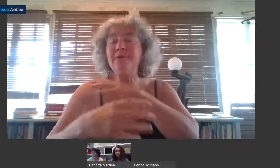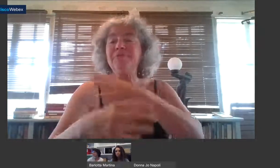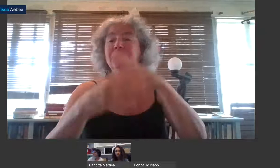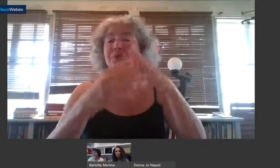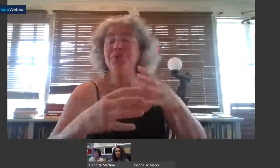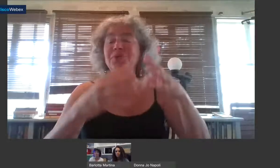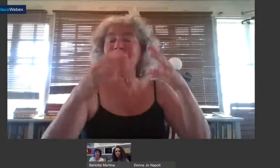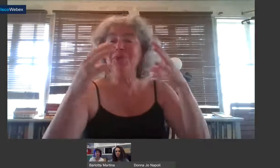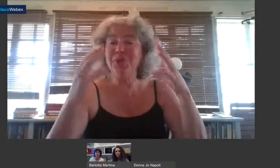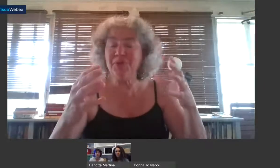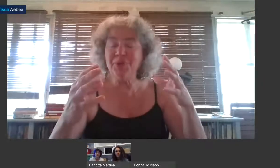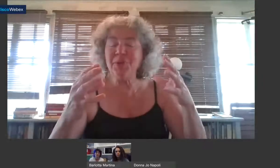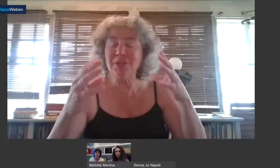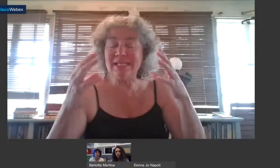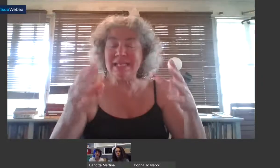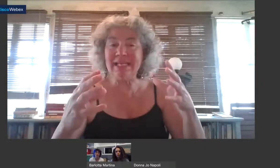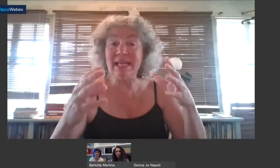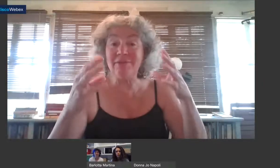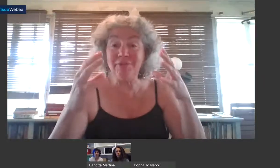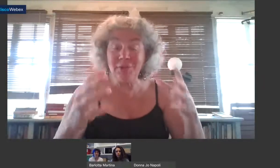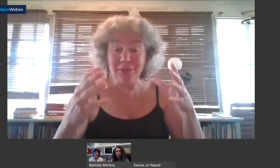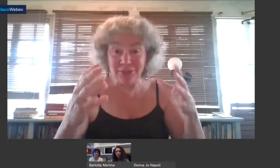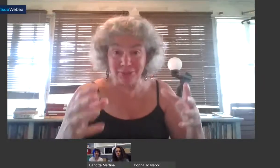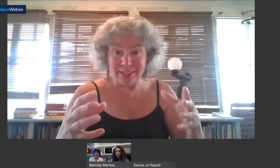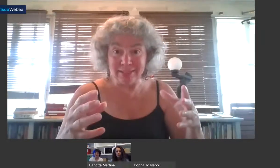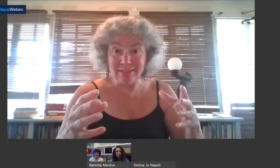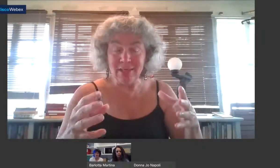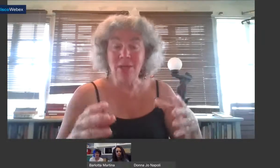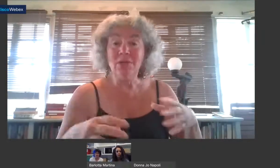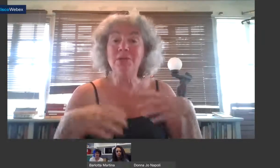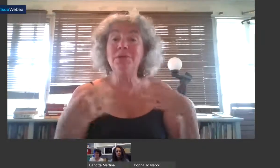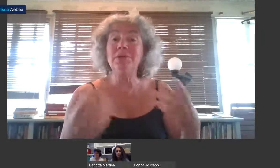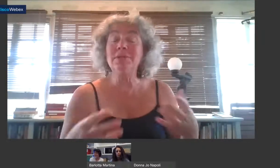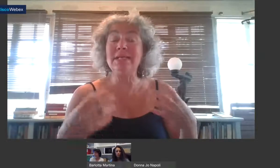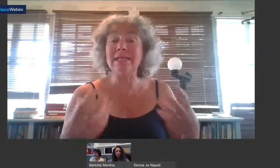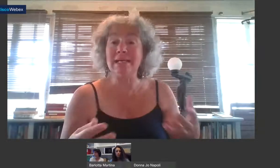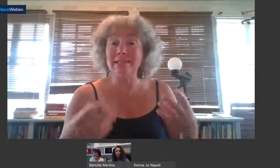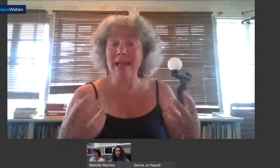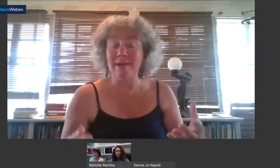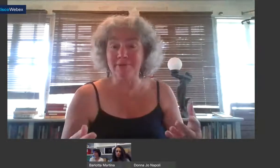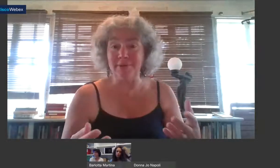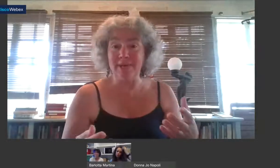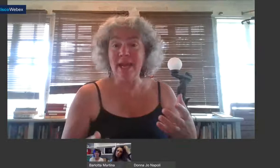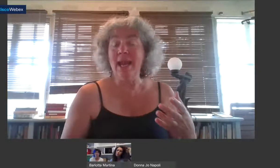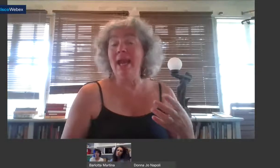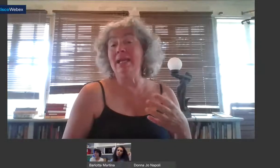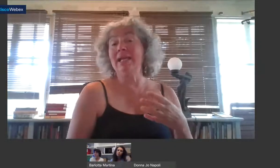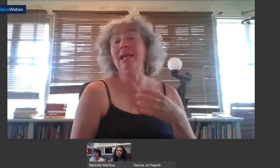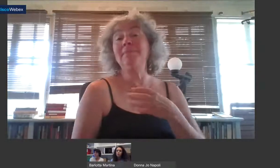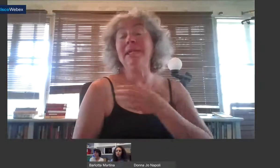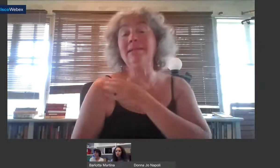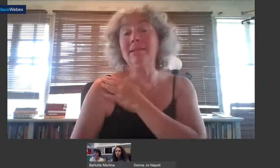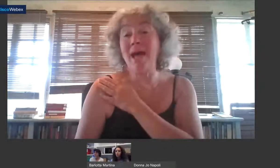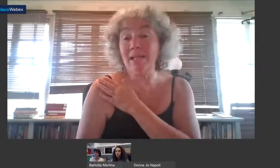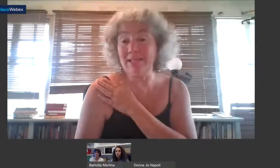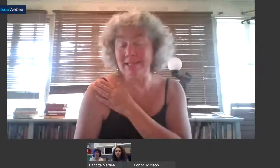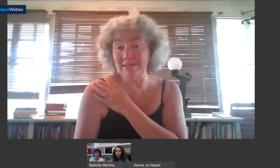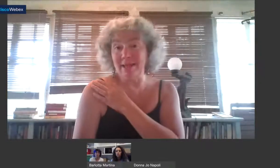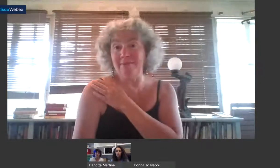if you articulate fewer joints, you're using less effort, and it can be a lot less